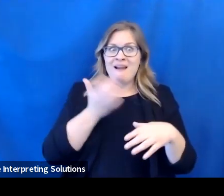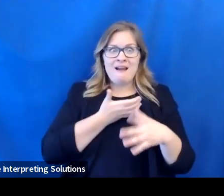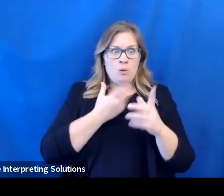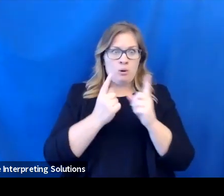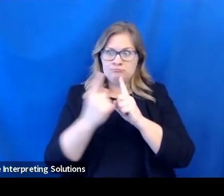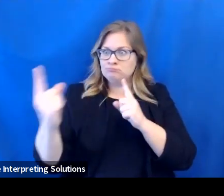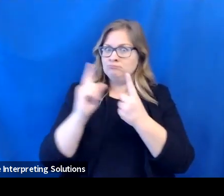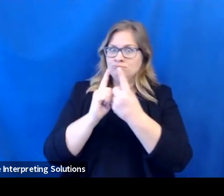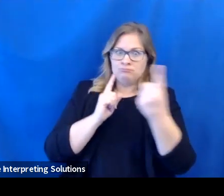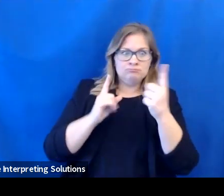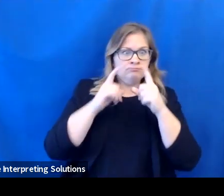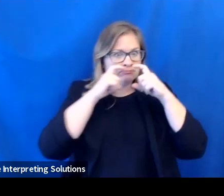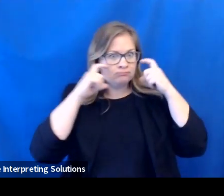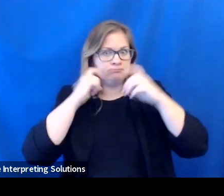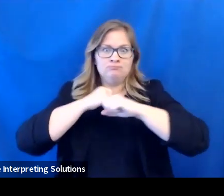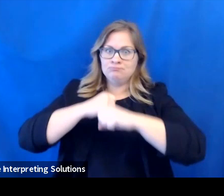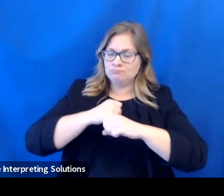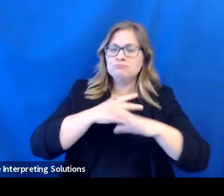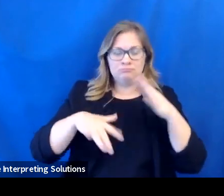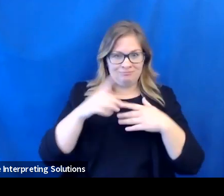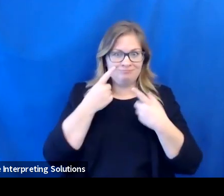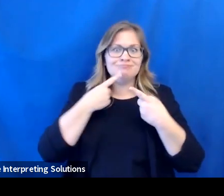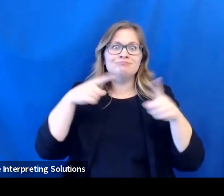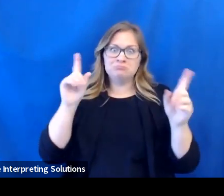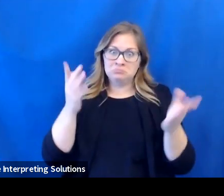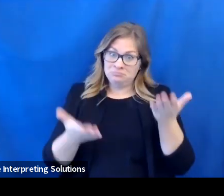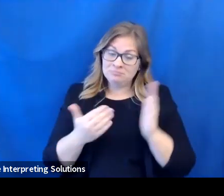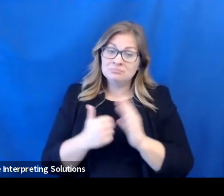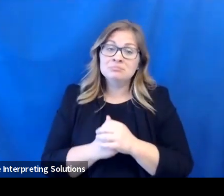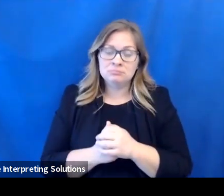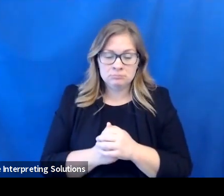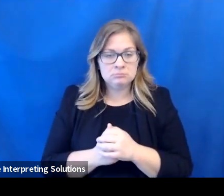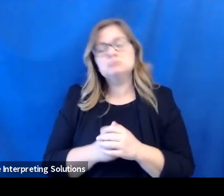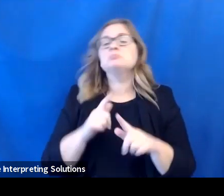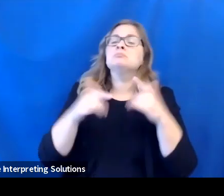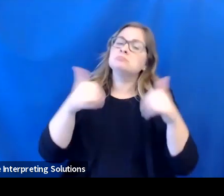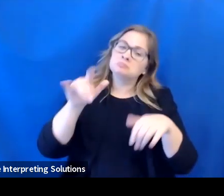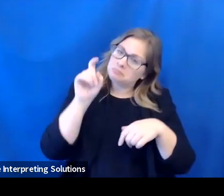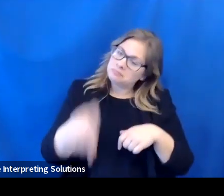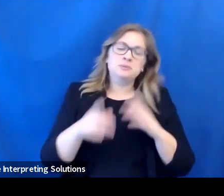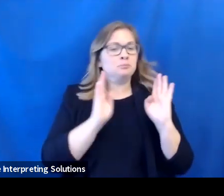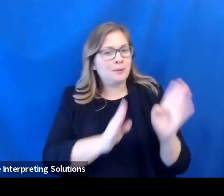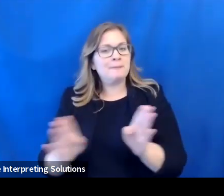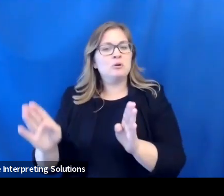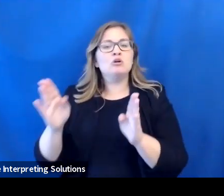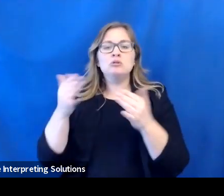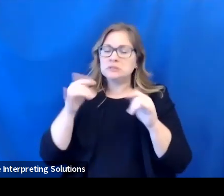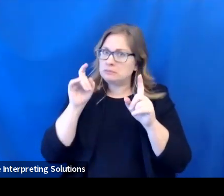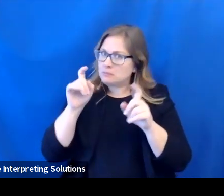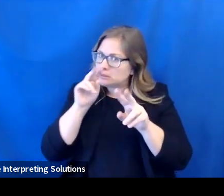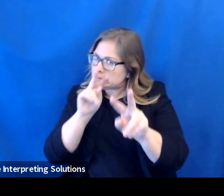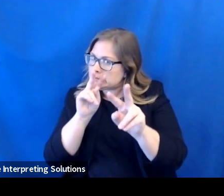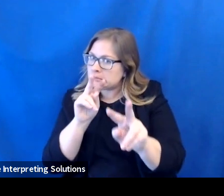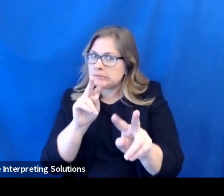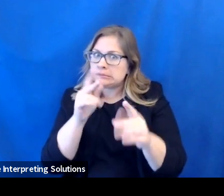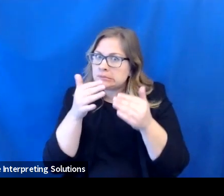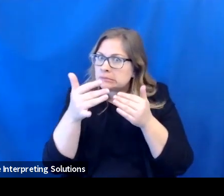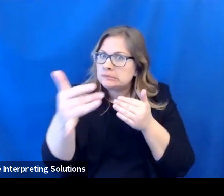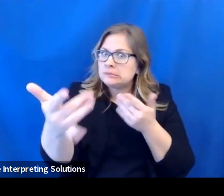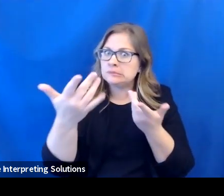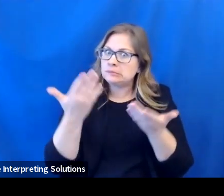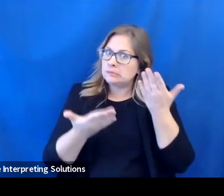to prepare for and expect that we are still on the early end of our curve. And while I'm